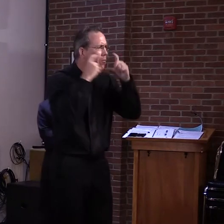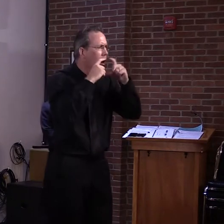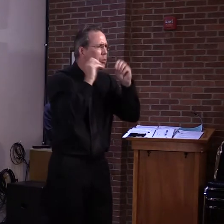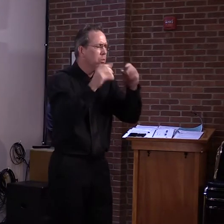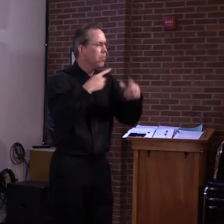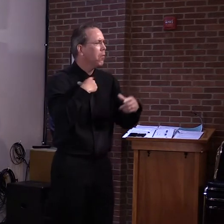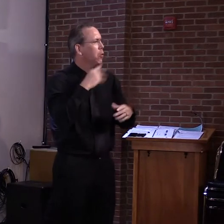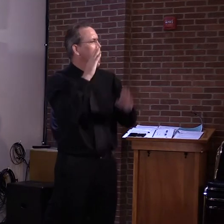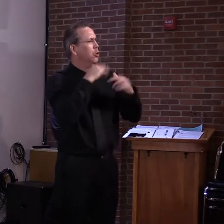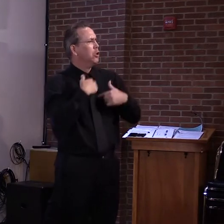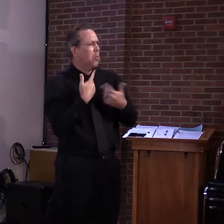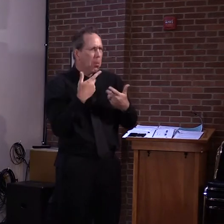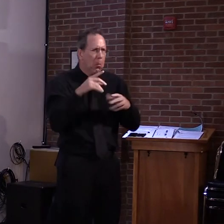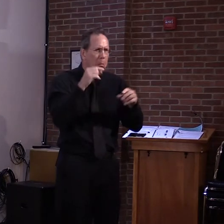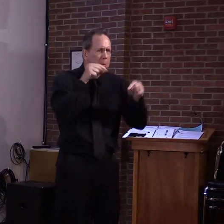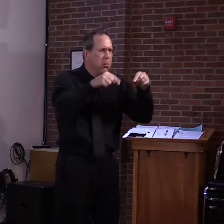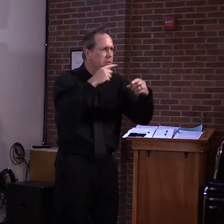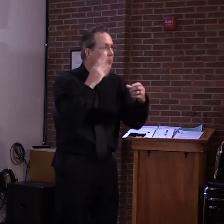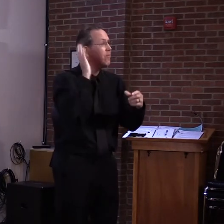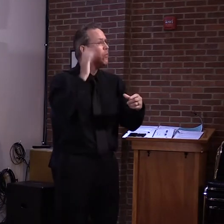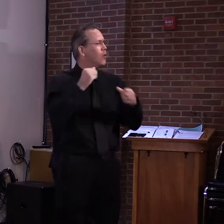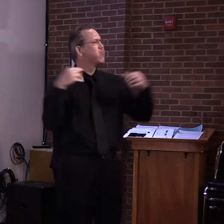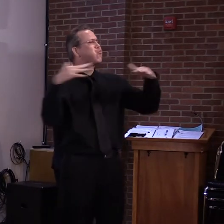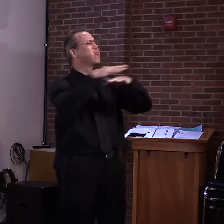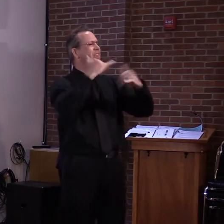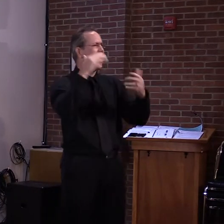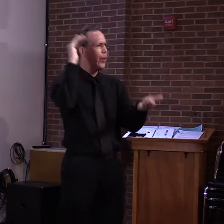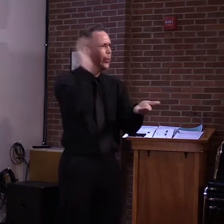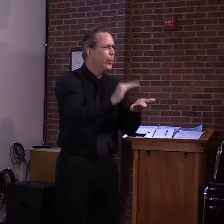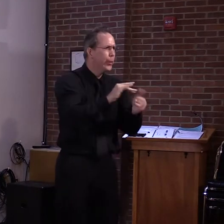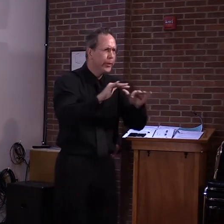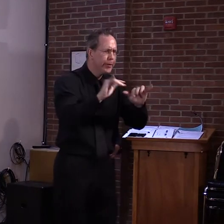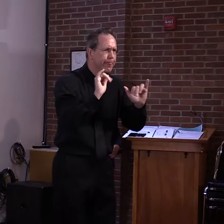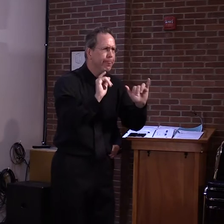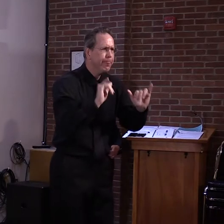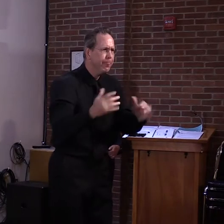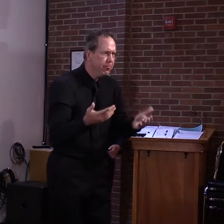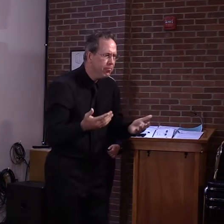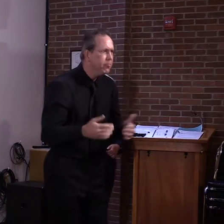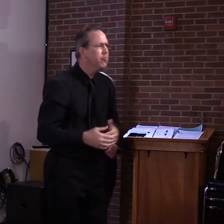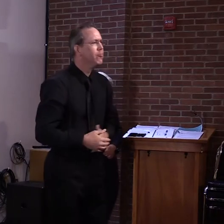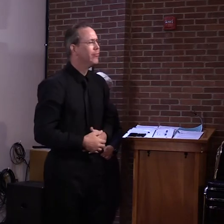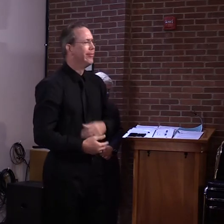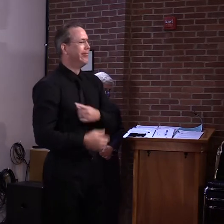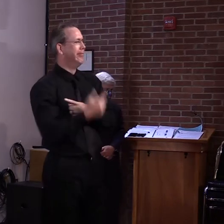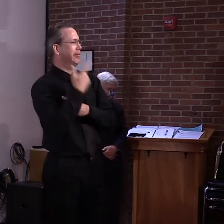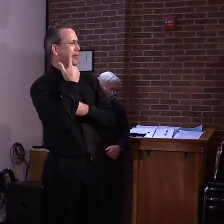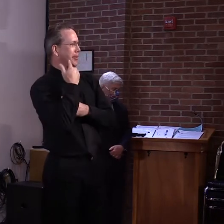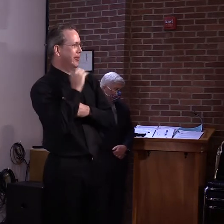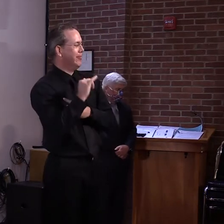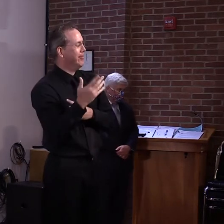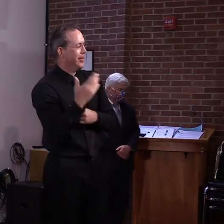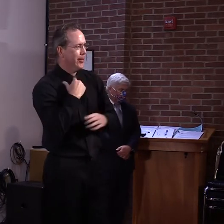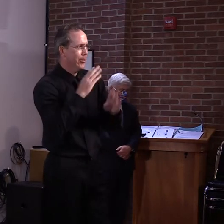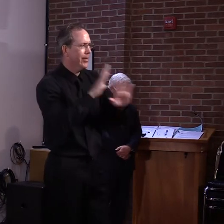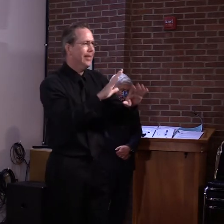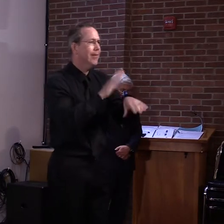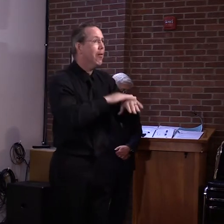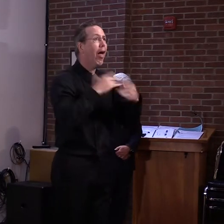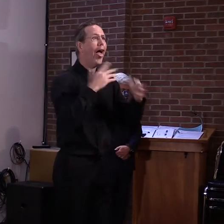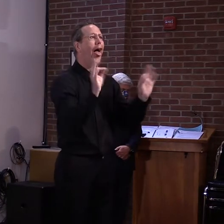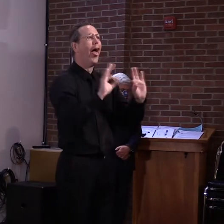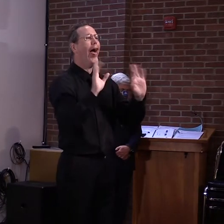we continue to do the right things. But I'm happy to hear that there is such a prevalence of mask